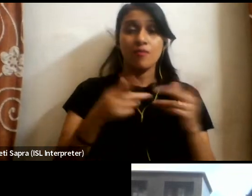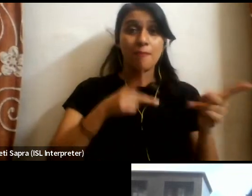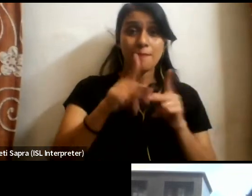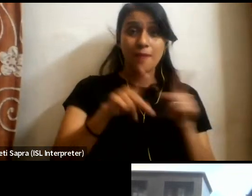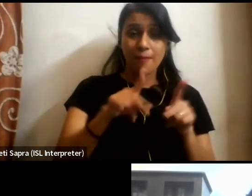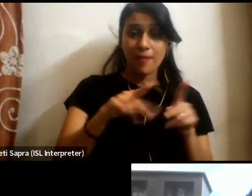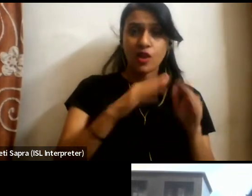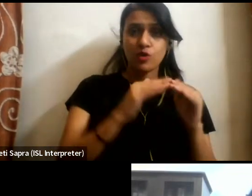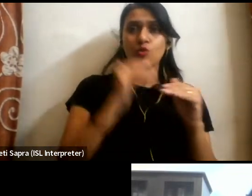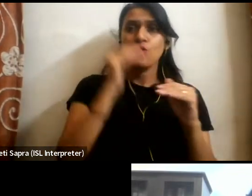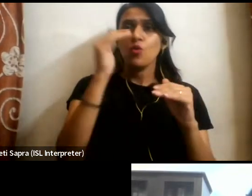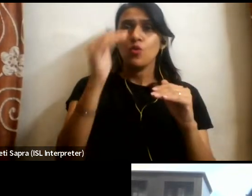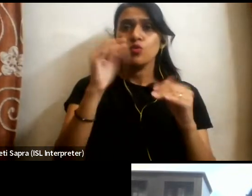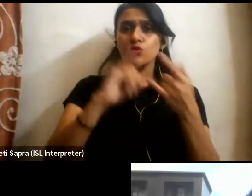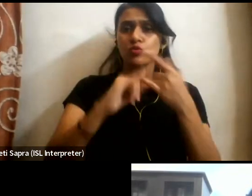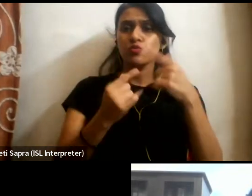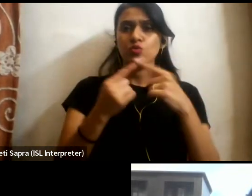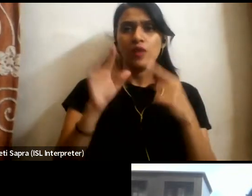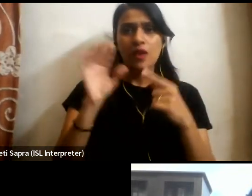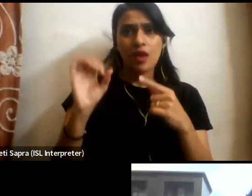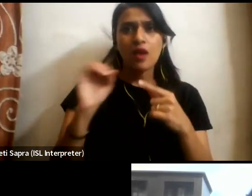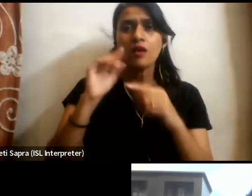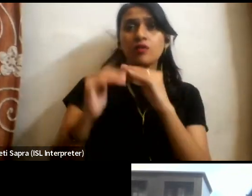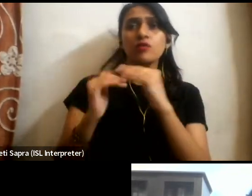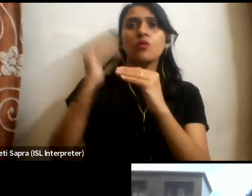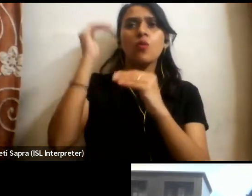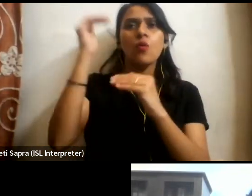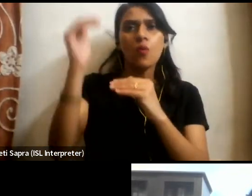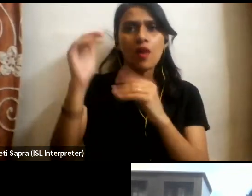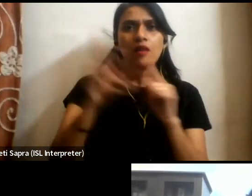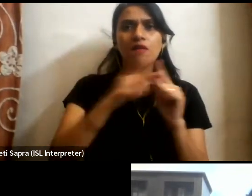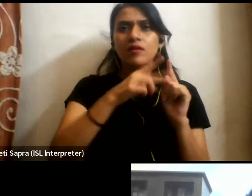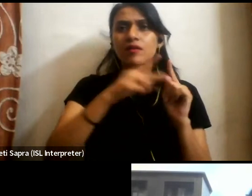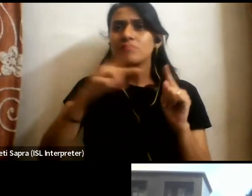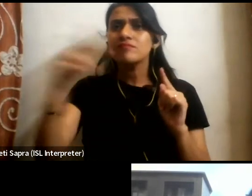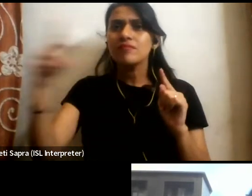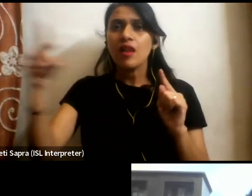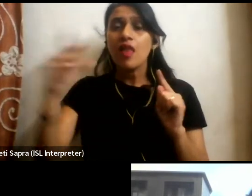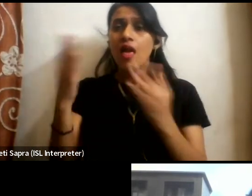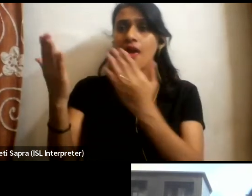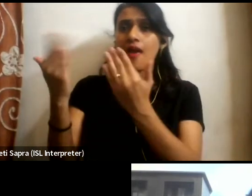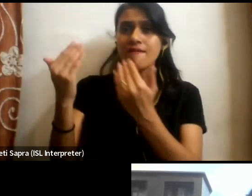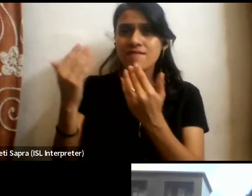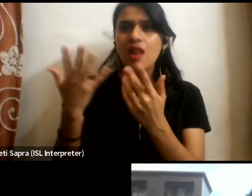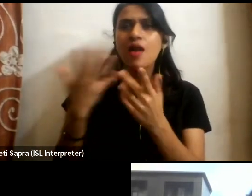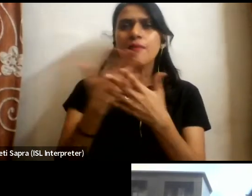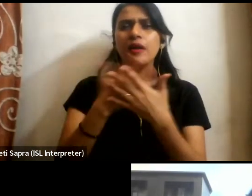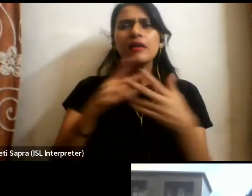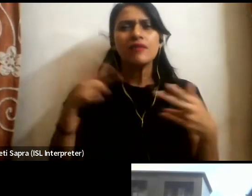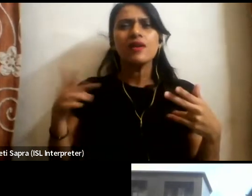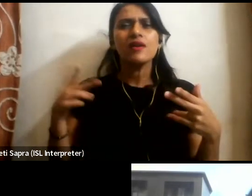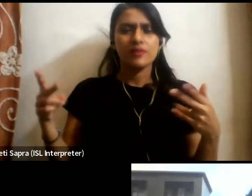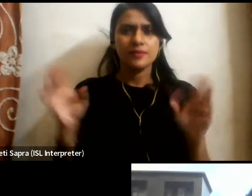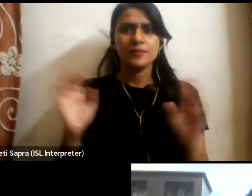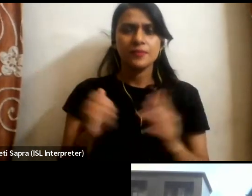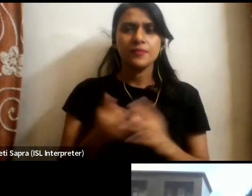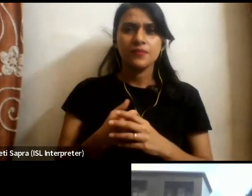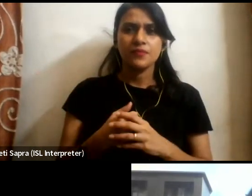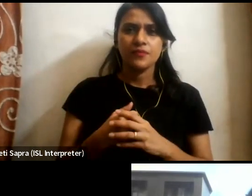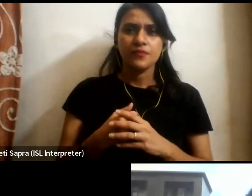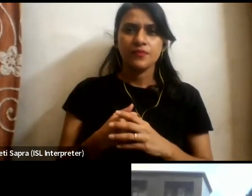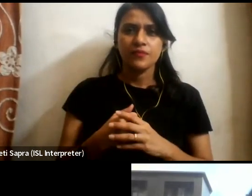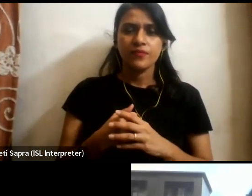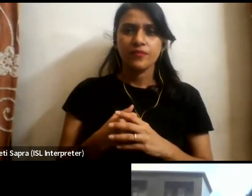whose internal sort of deliberations might be made available, etc., where there is greater